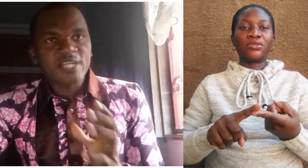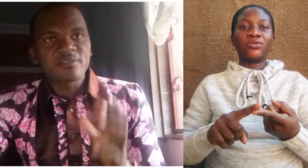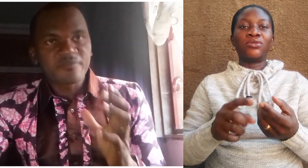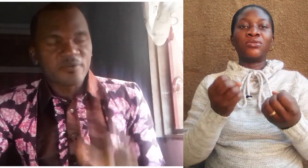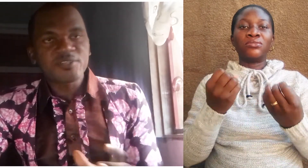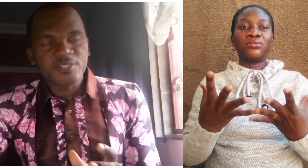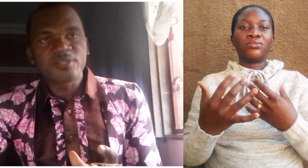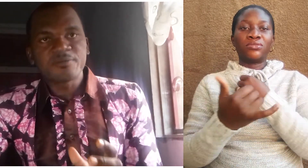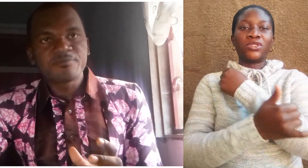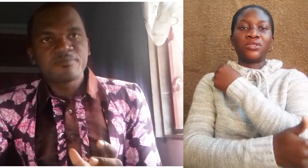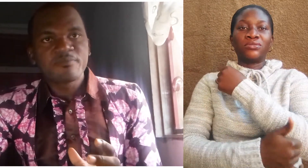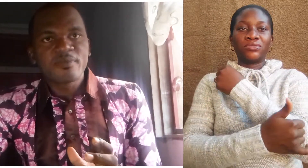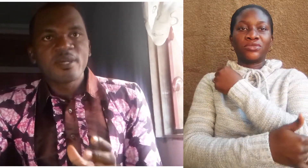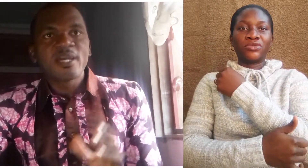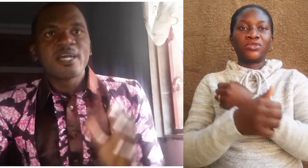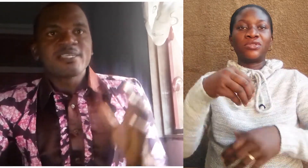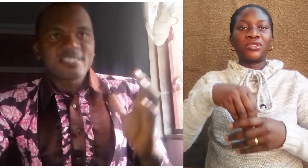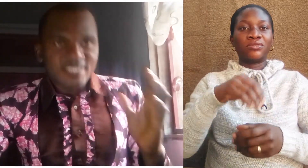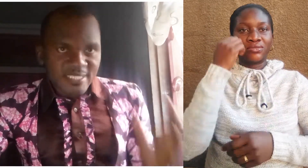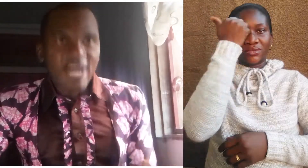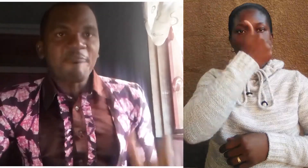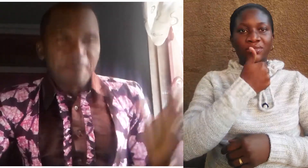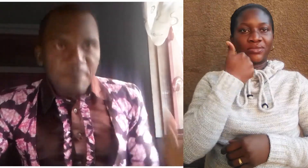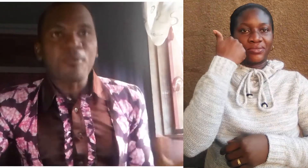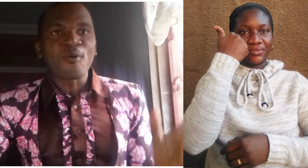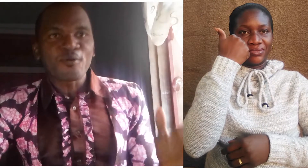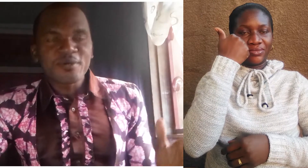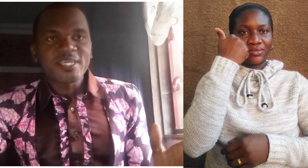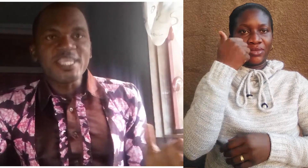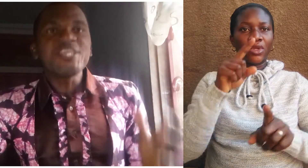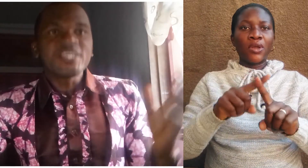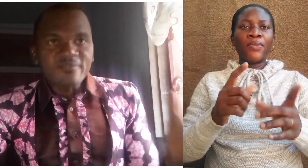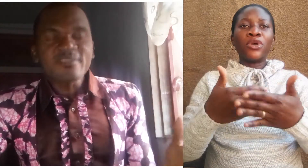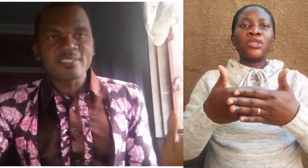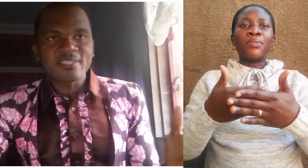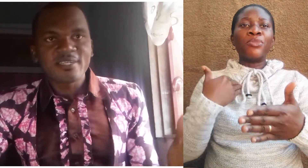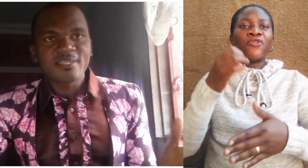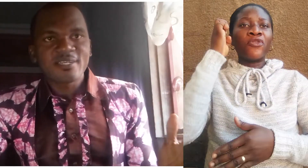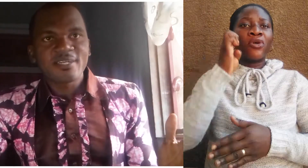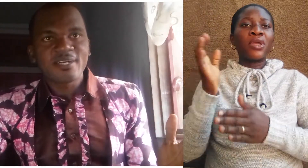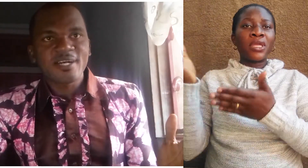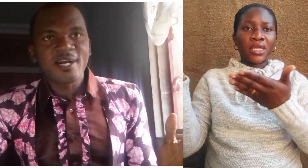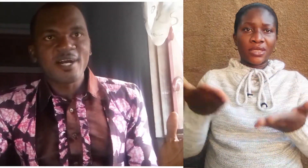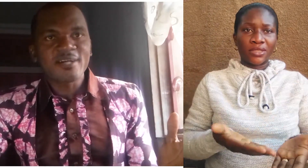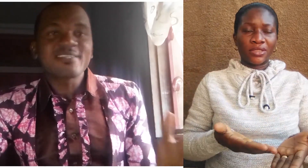Andrew Jackson Foster, deaf people used